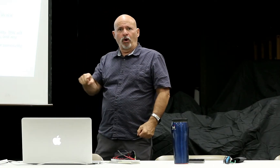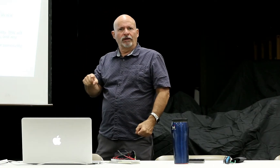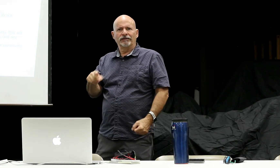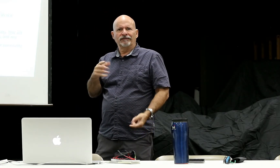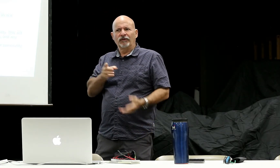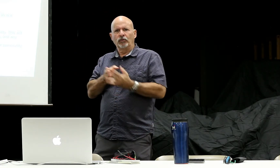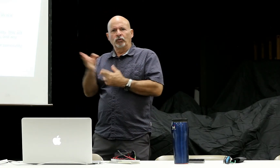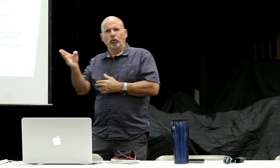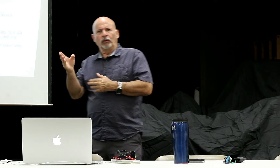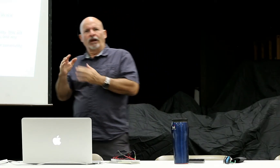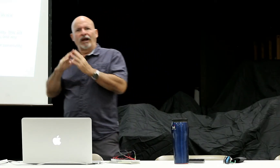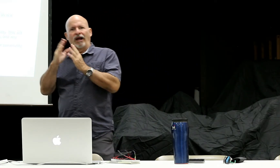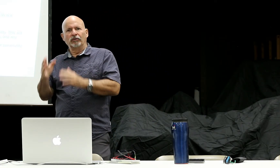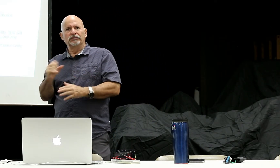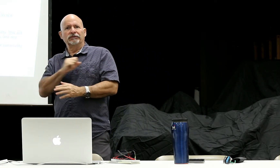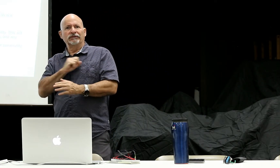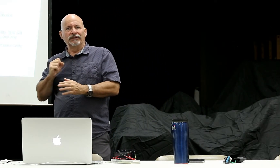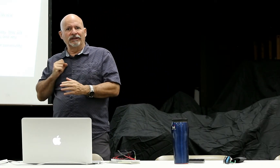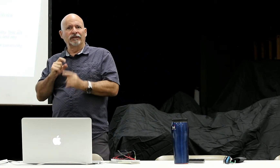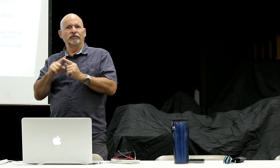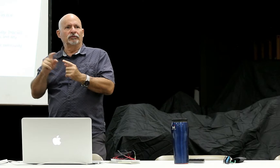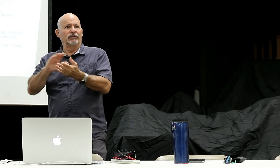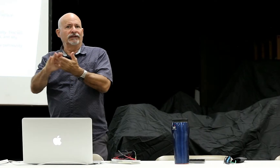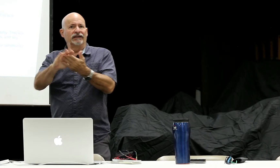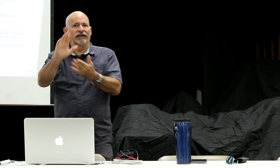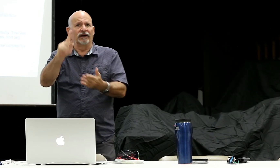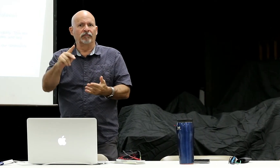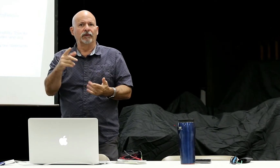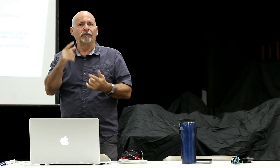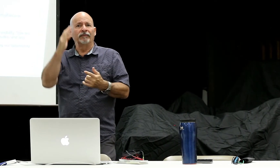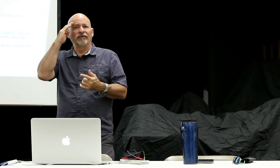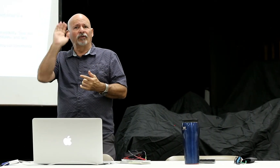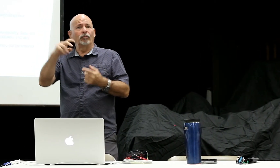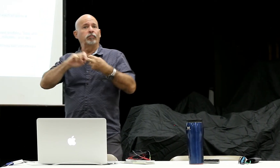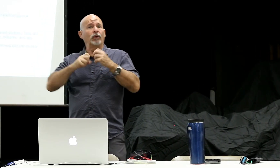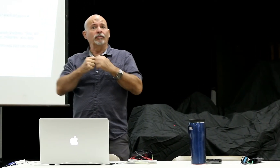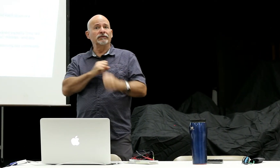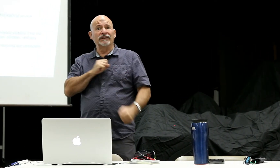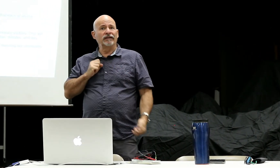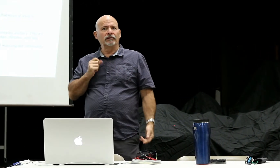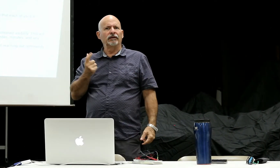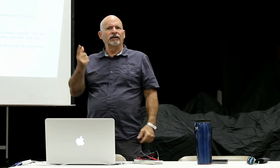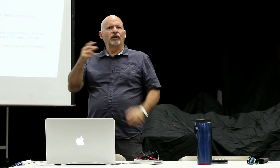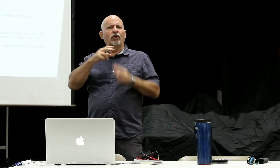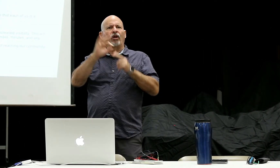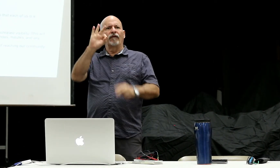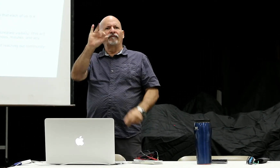on the list since 2017, and I'm no longer on the list because I did not show up, is what they